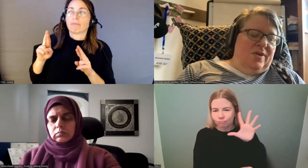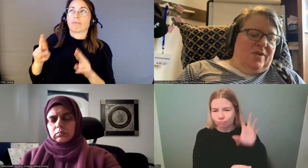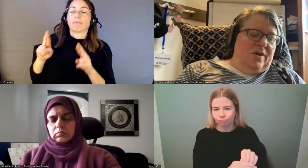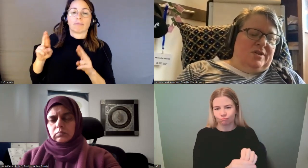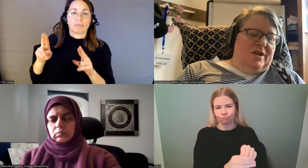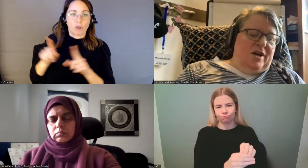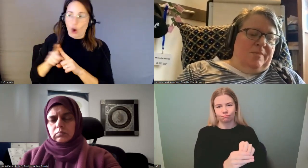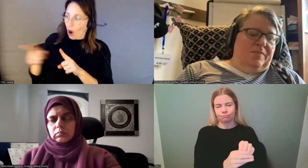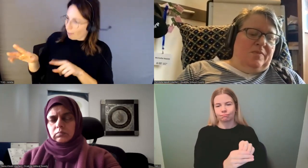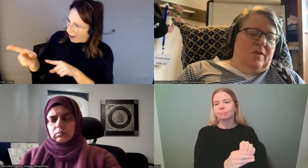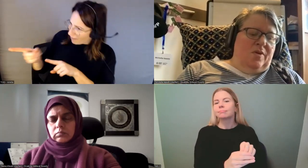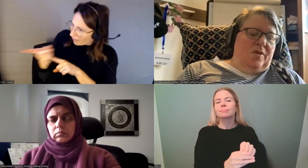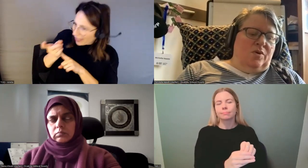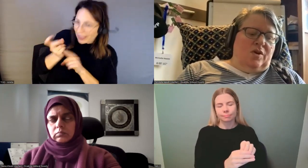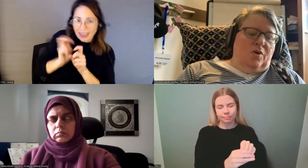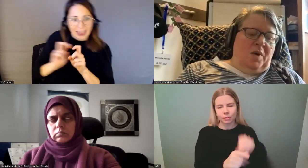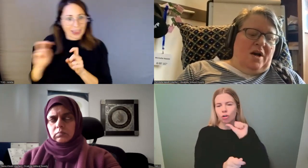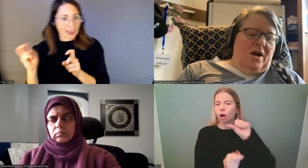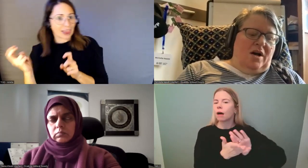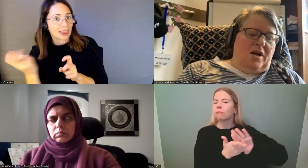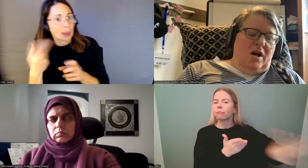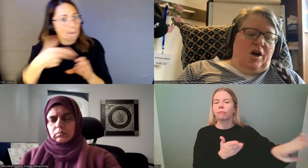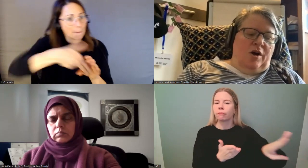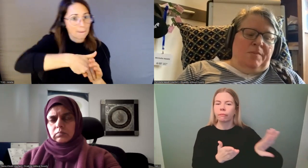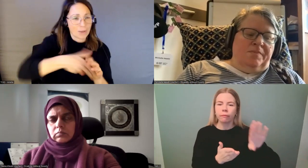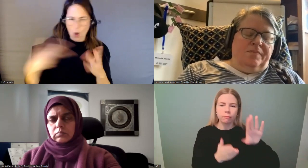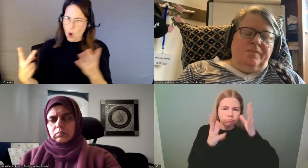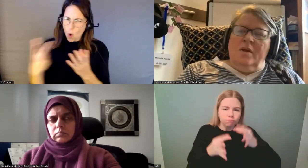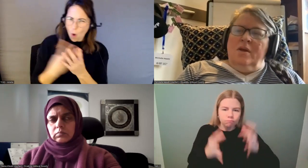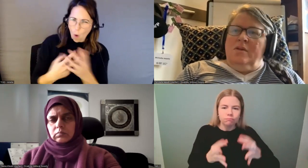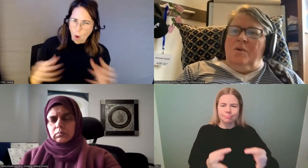details that we are